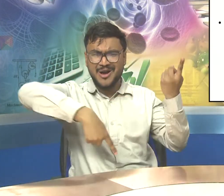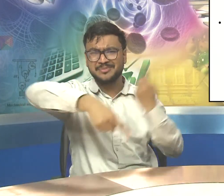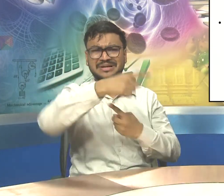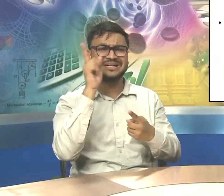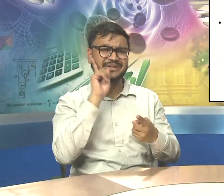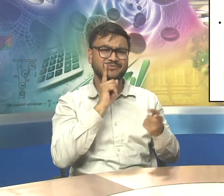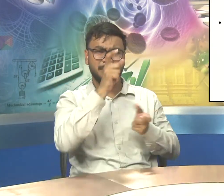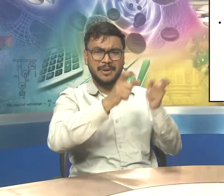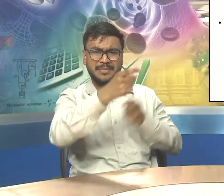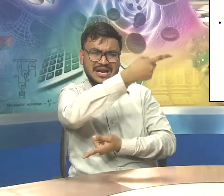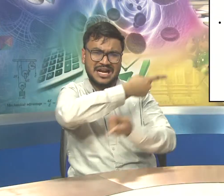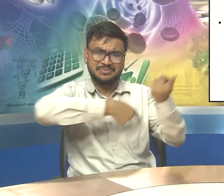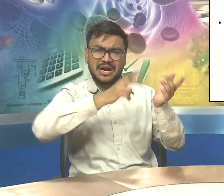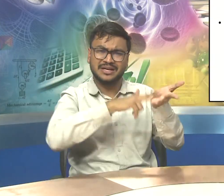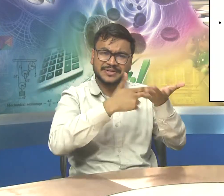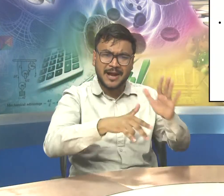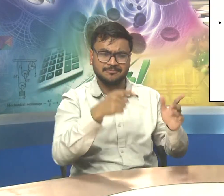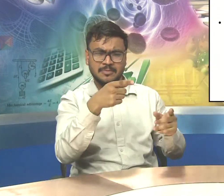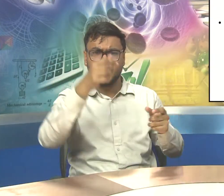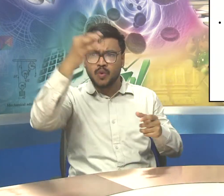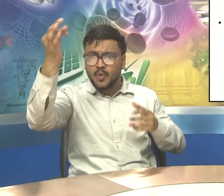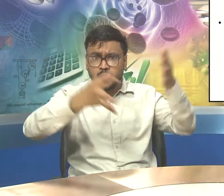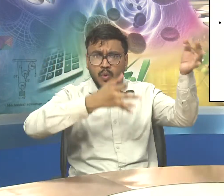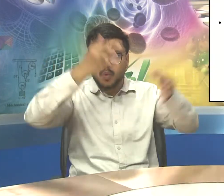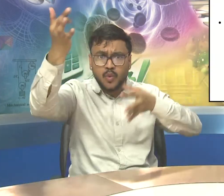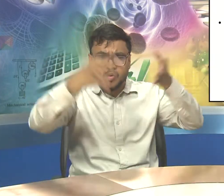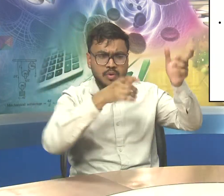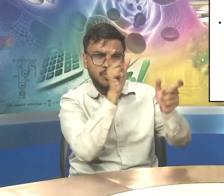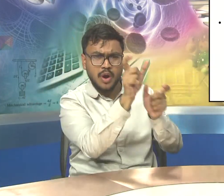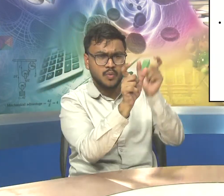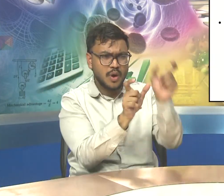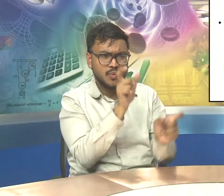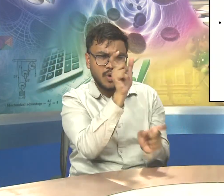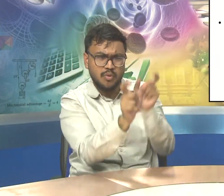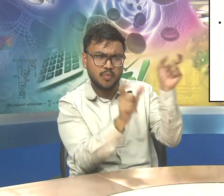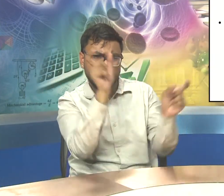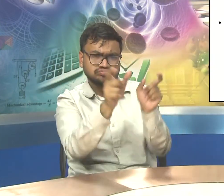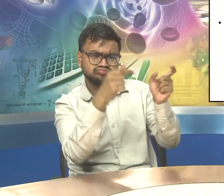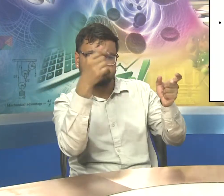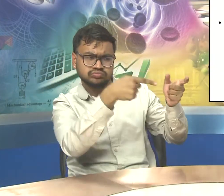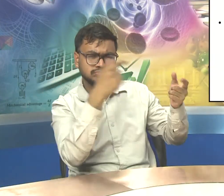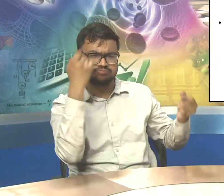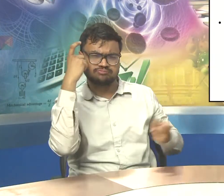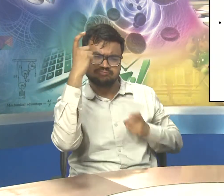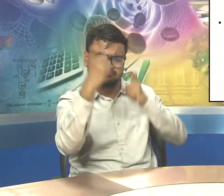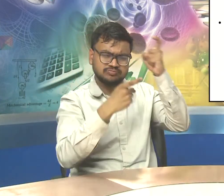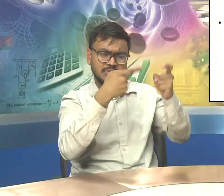their form of sign is related to their logo or their meaning.